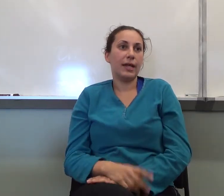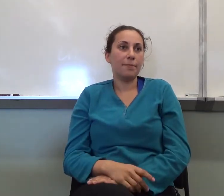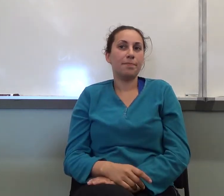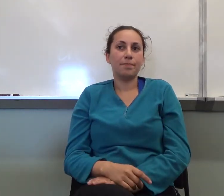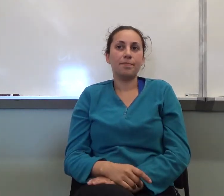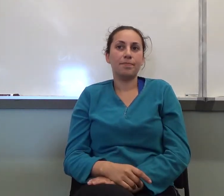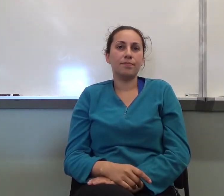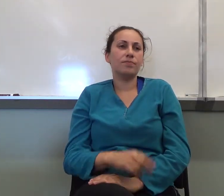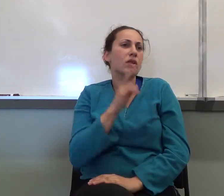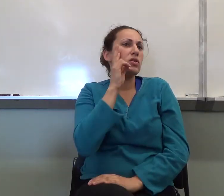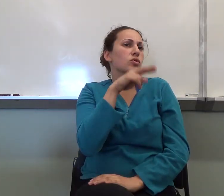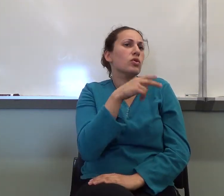more.